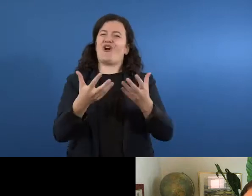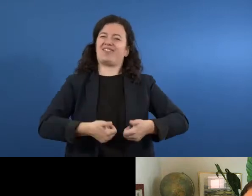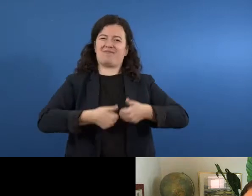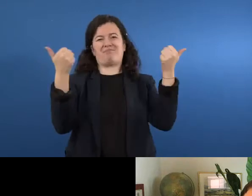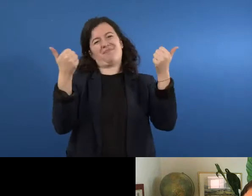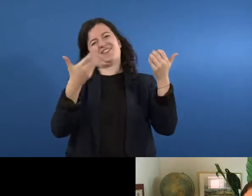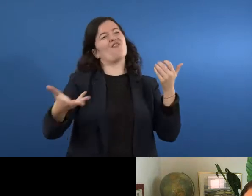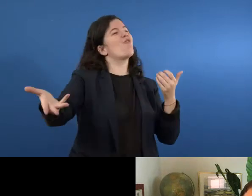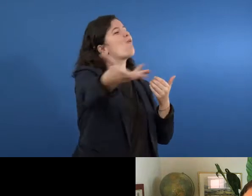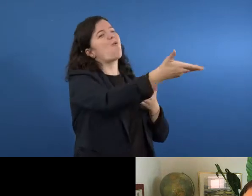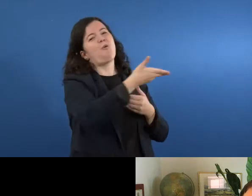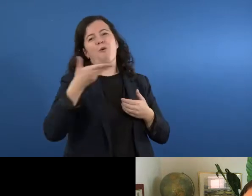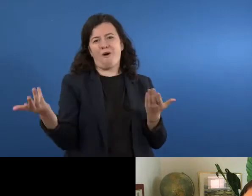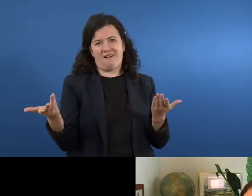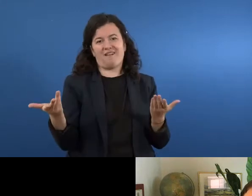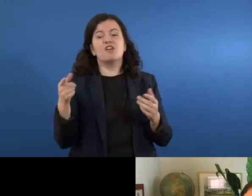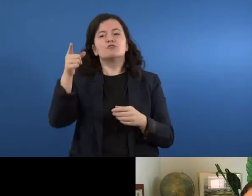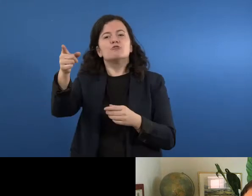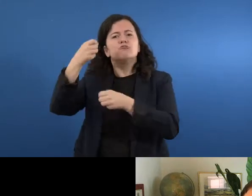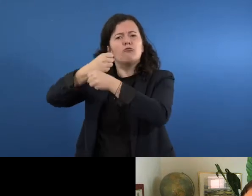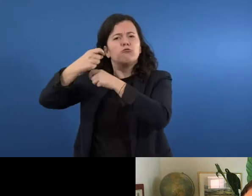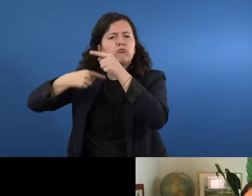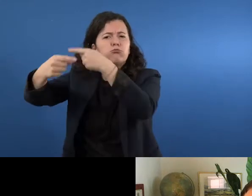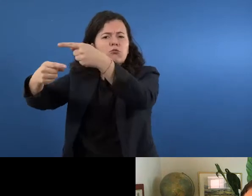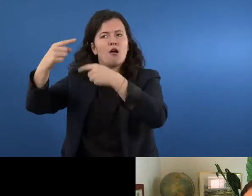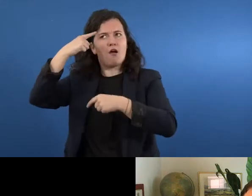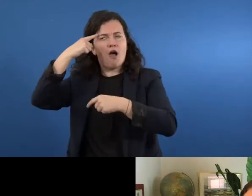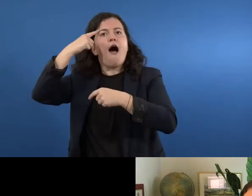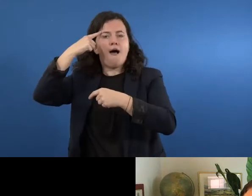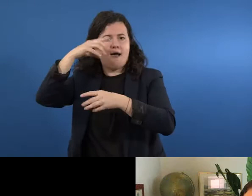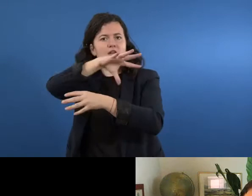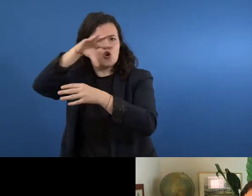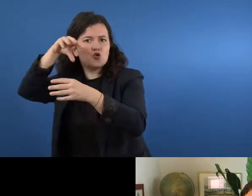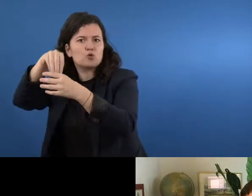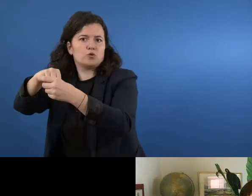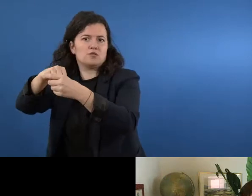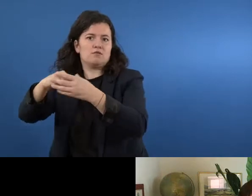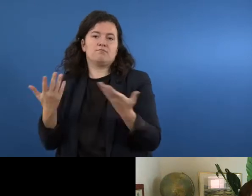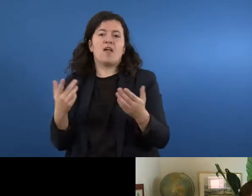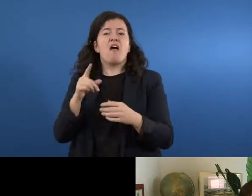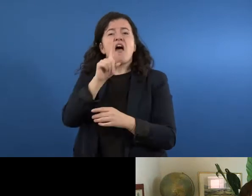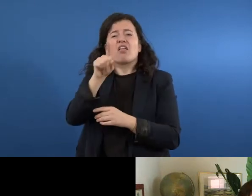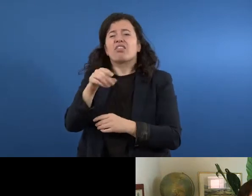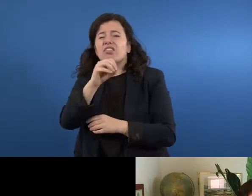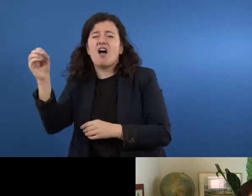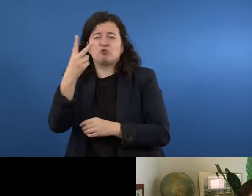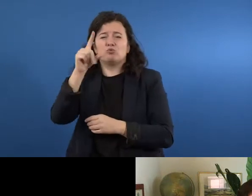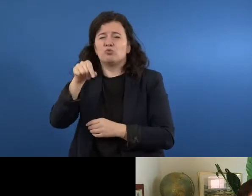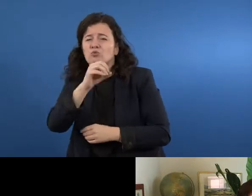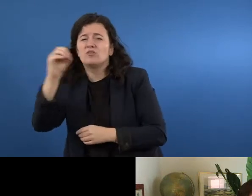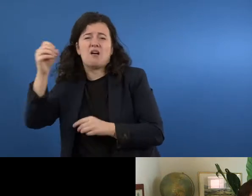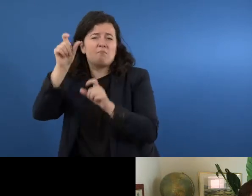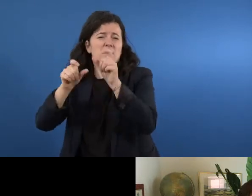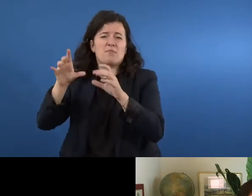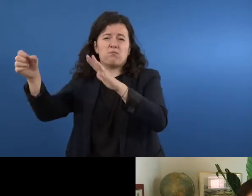inclusive practice into the processes of organizations with thousands of employees and turnovers of billions